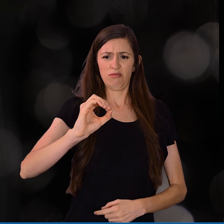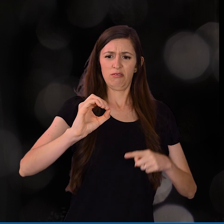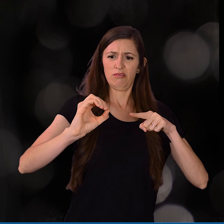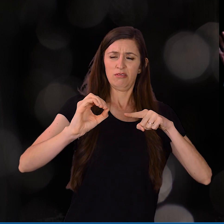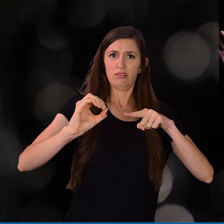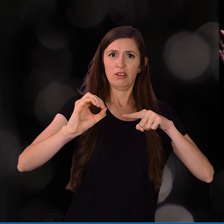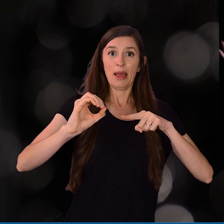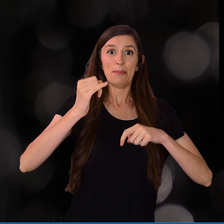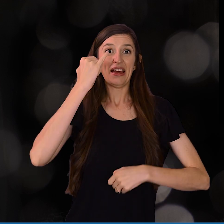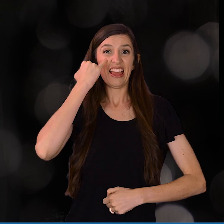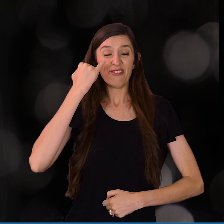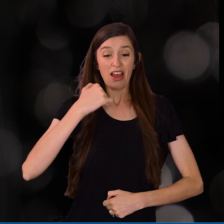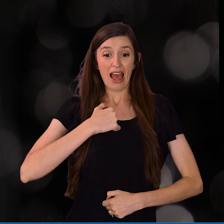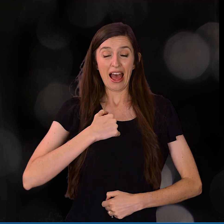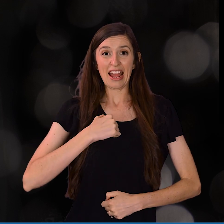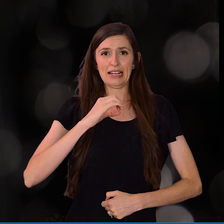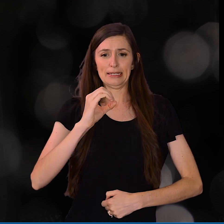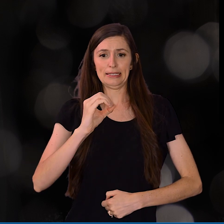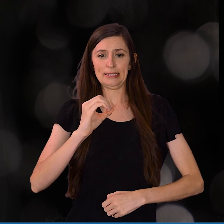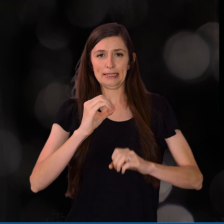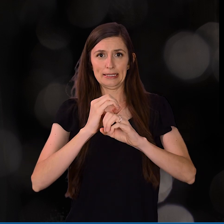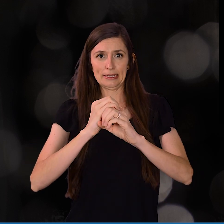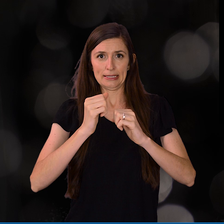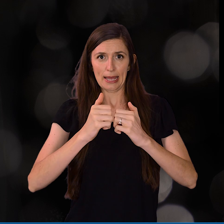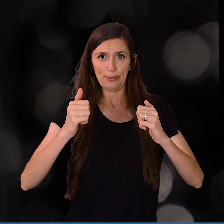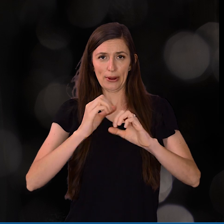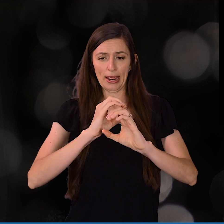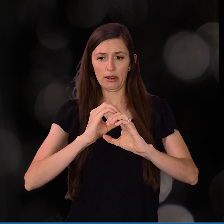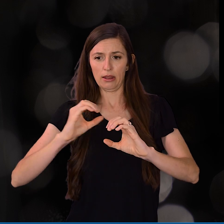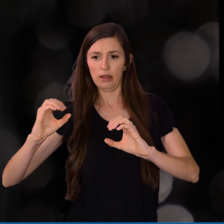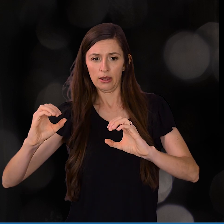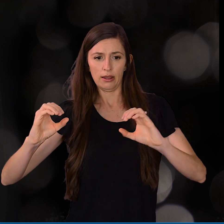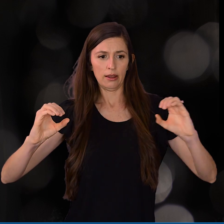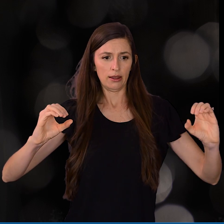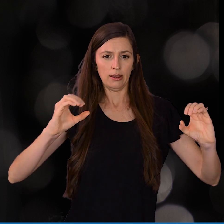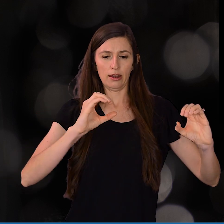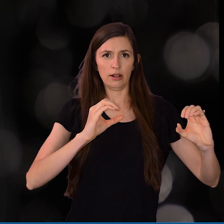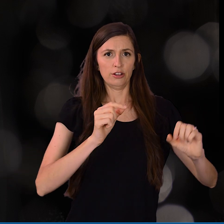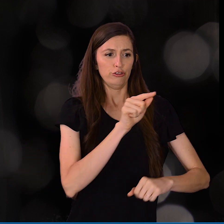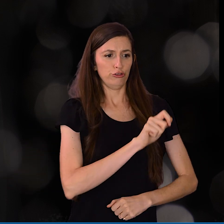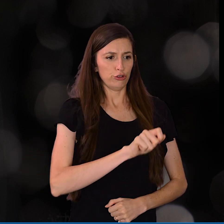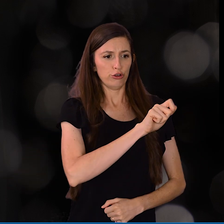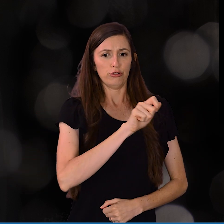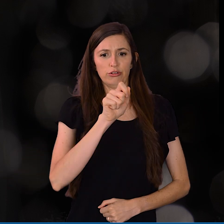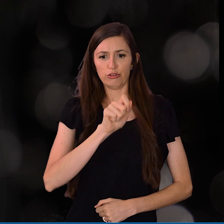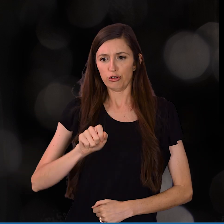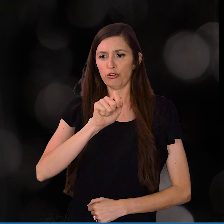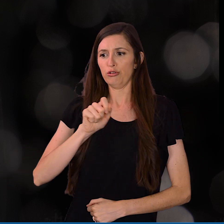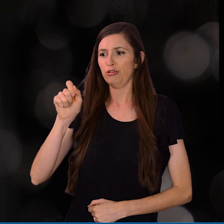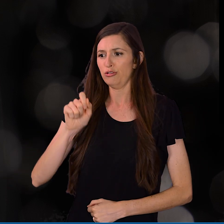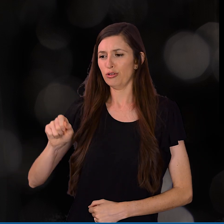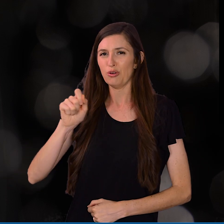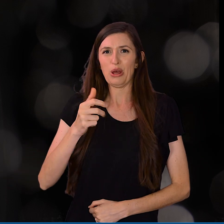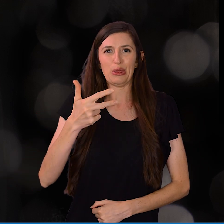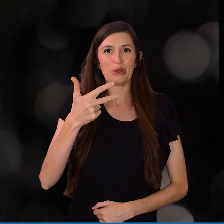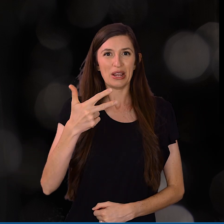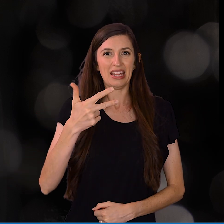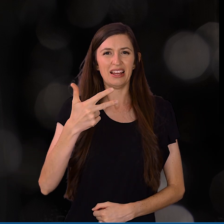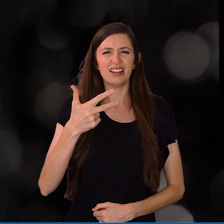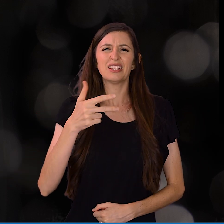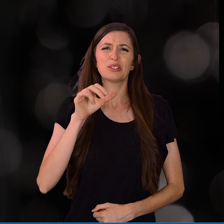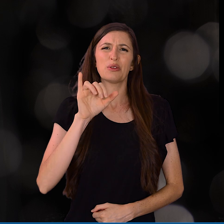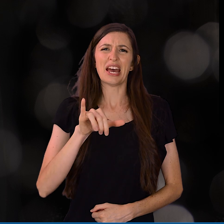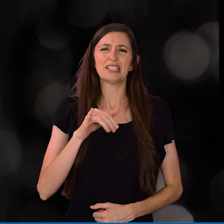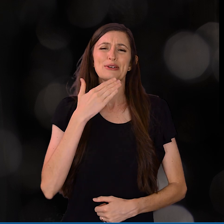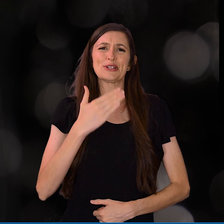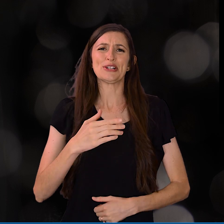a distinct expression, and the green line a distinct expression of that one identically same circle. So something